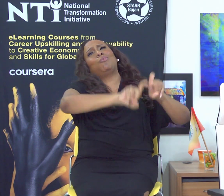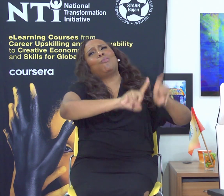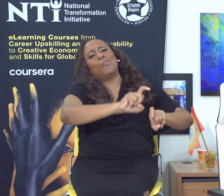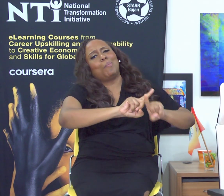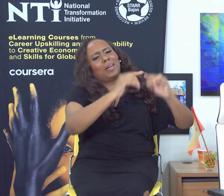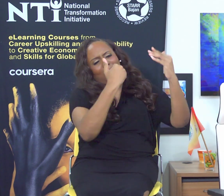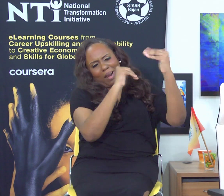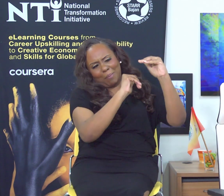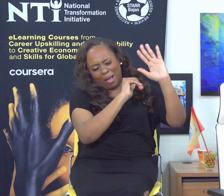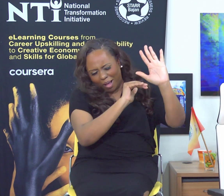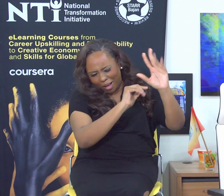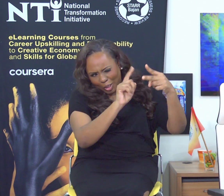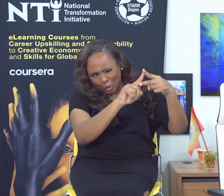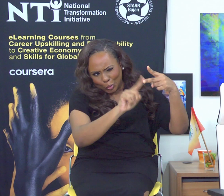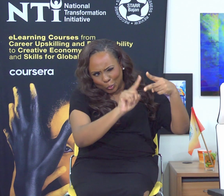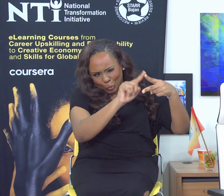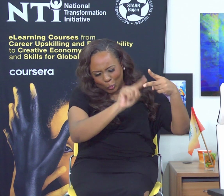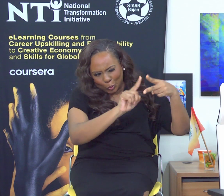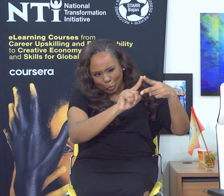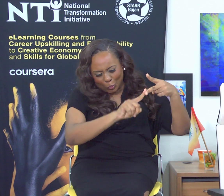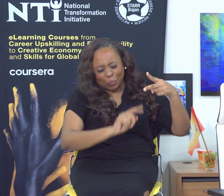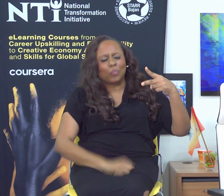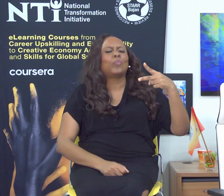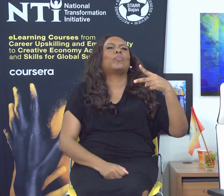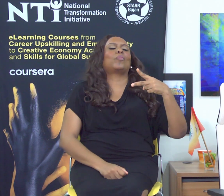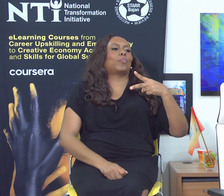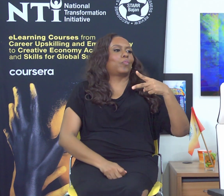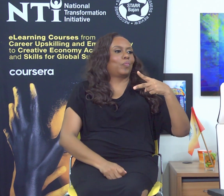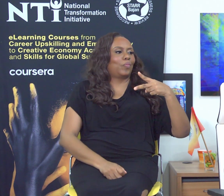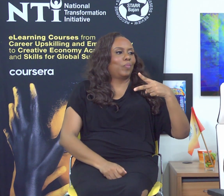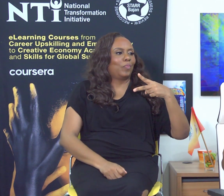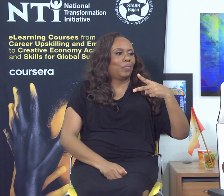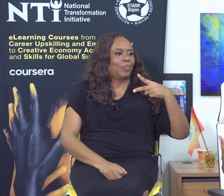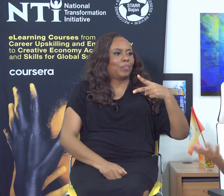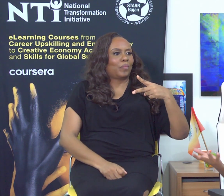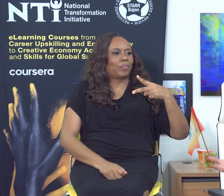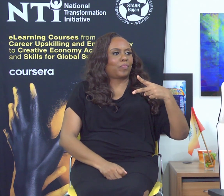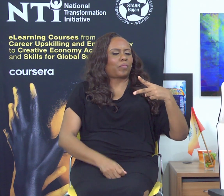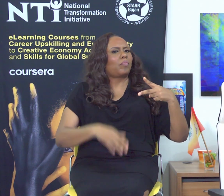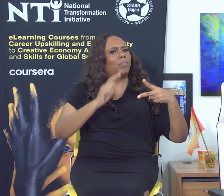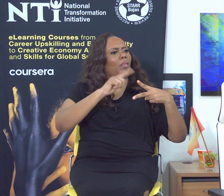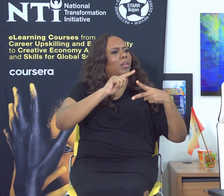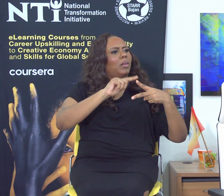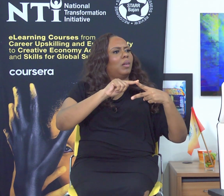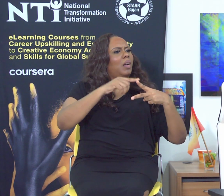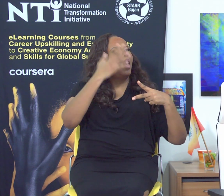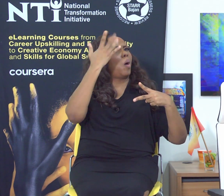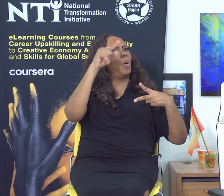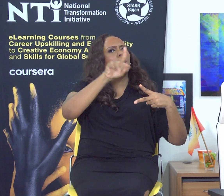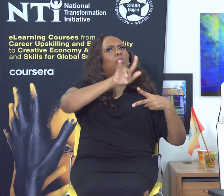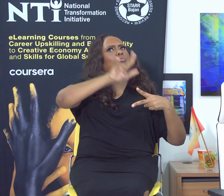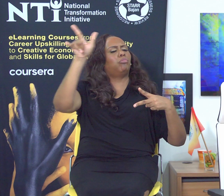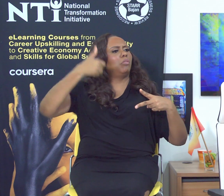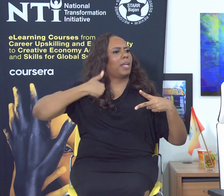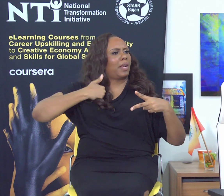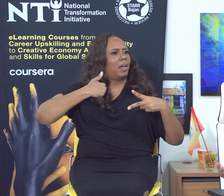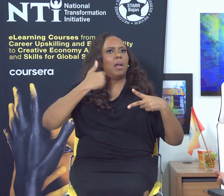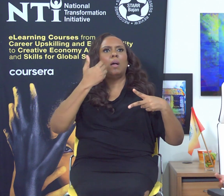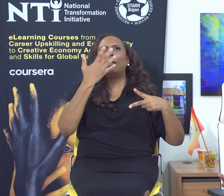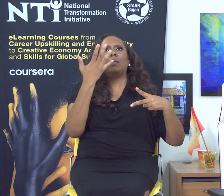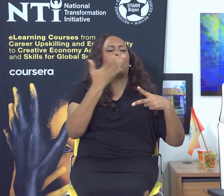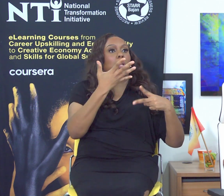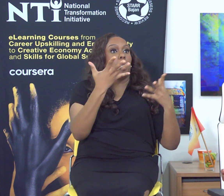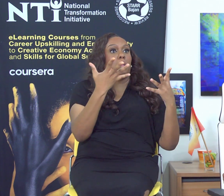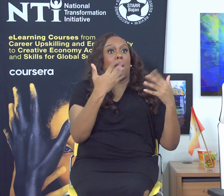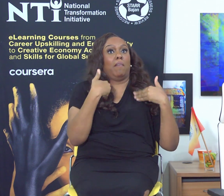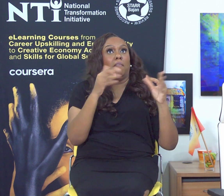limit myself to two. The first question is, how did you initially end up going to Canada? What was the story